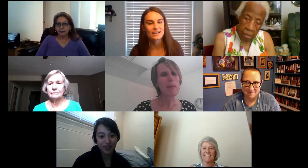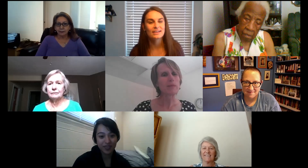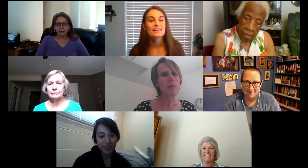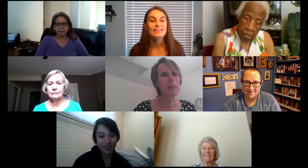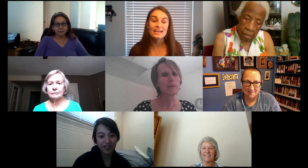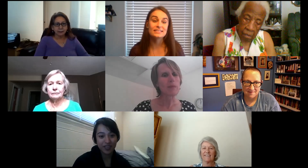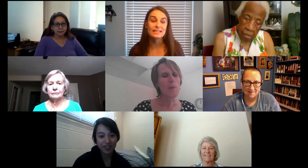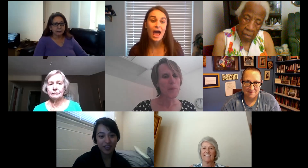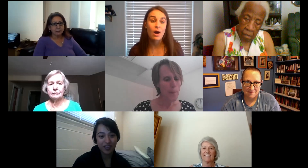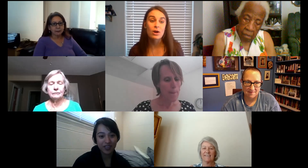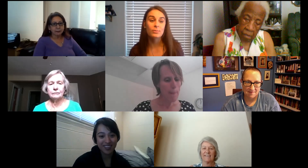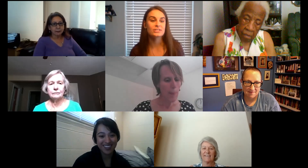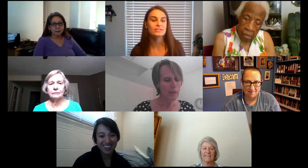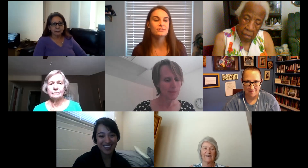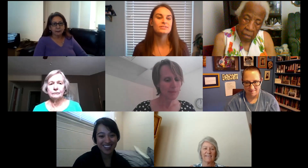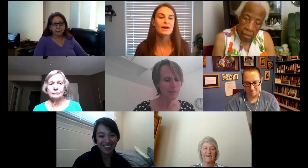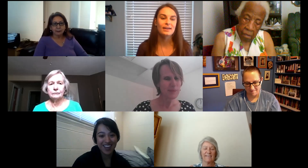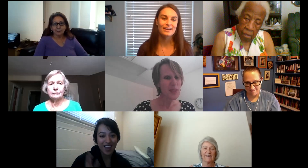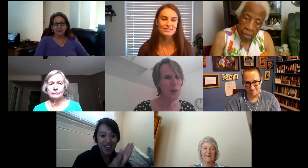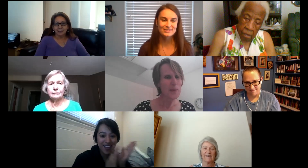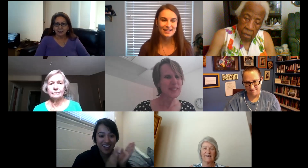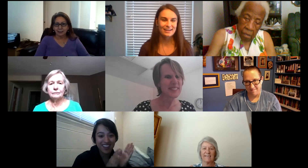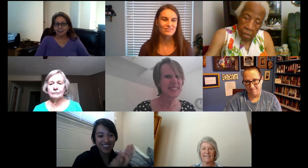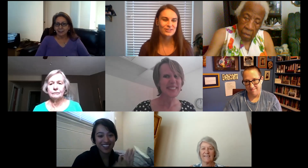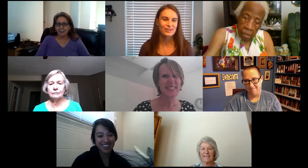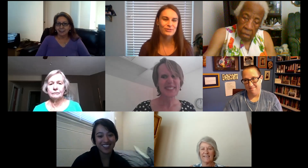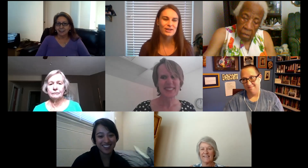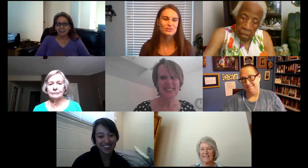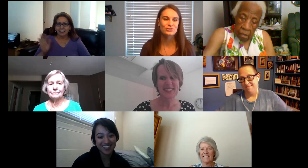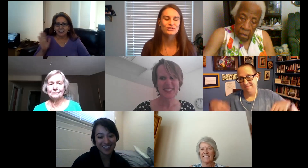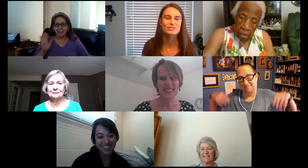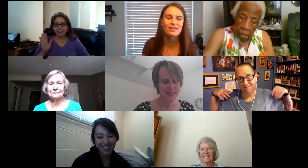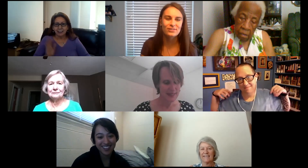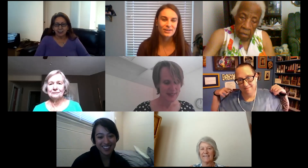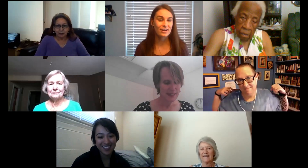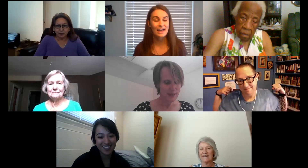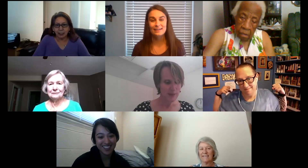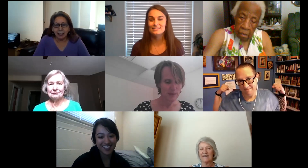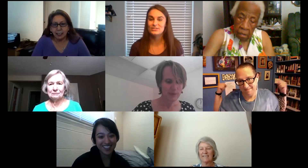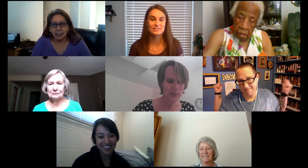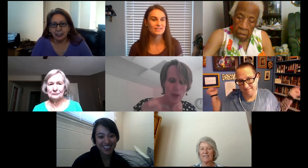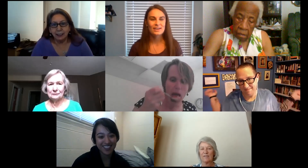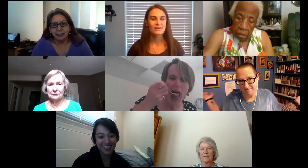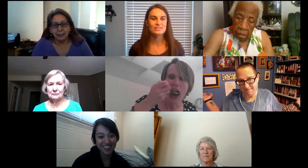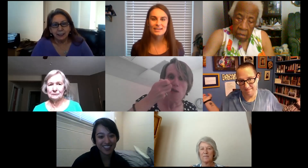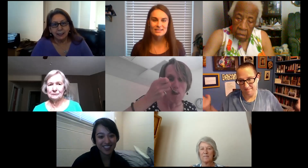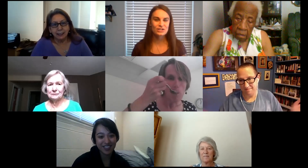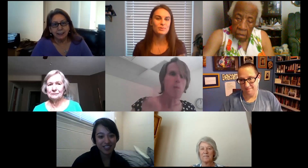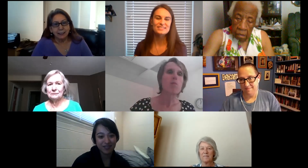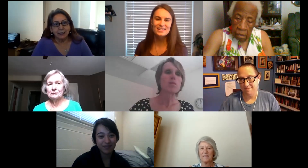the guest of the hour, which is Susana. And Susana, after you introduce yourself, you can go ahead and just dig into your